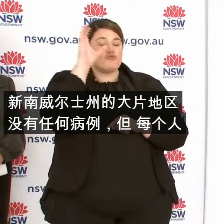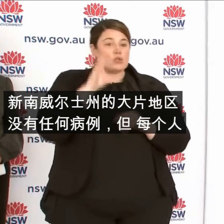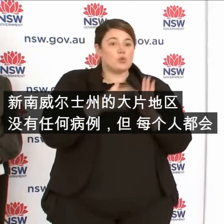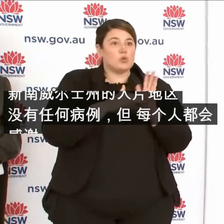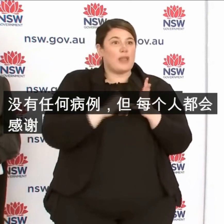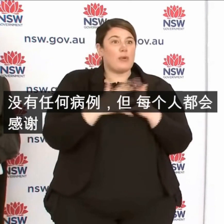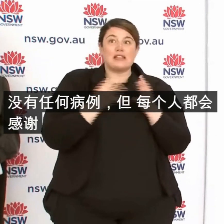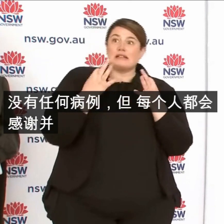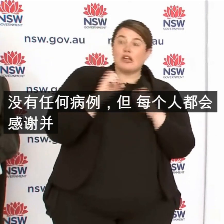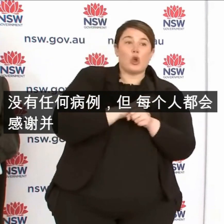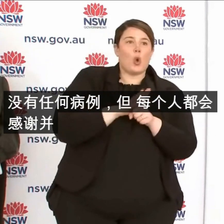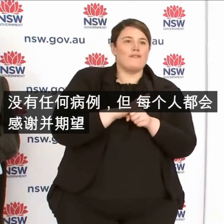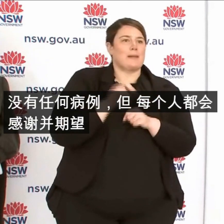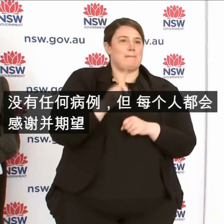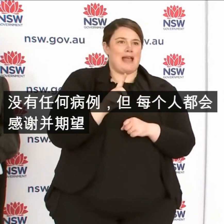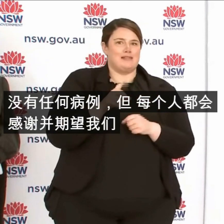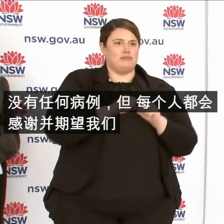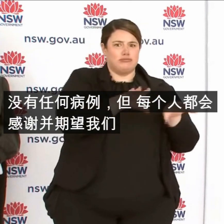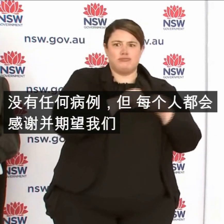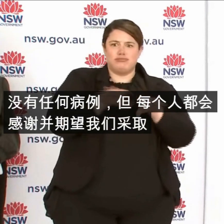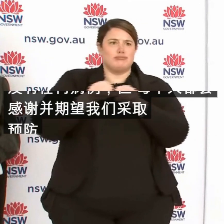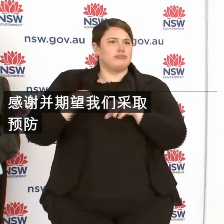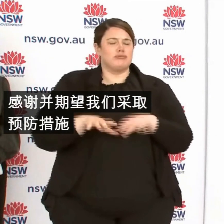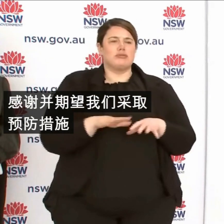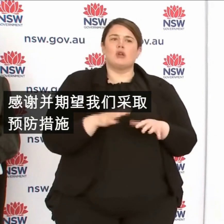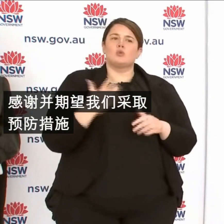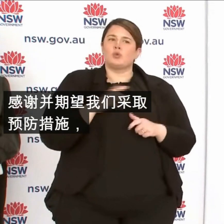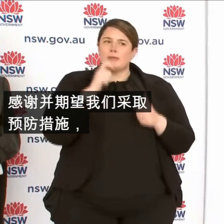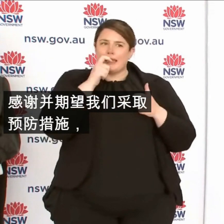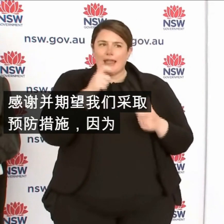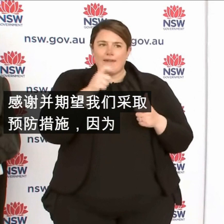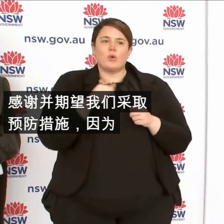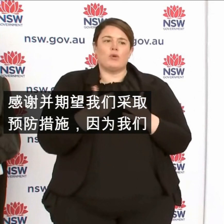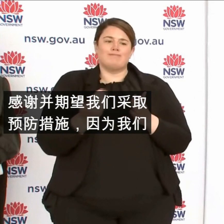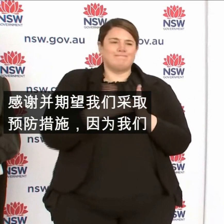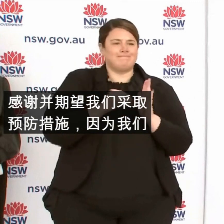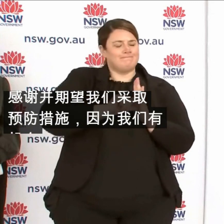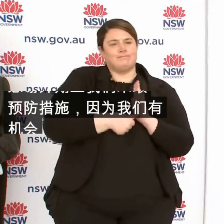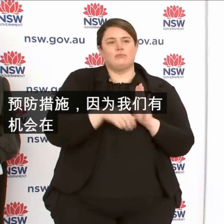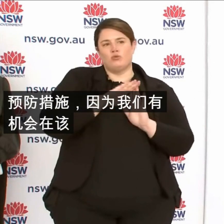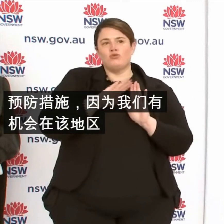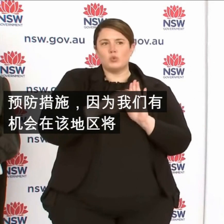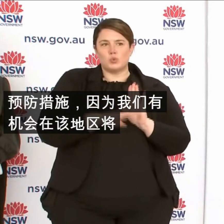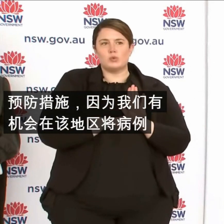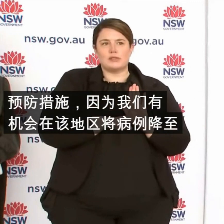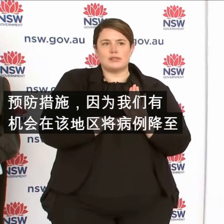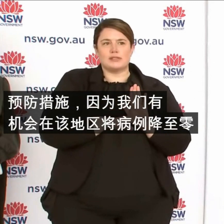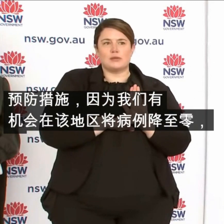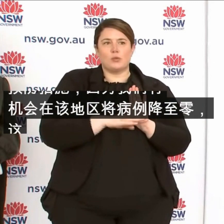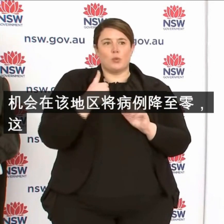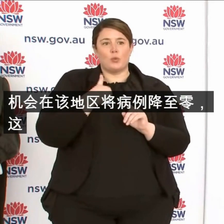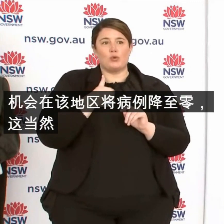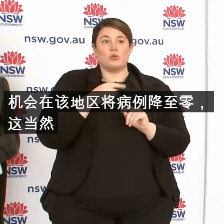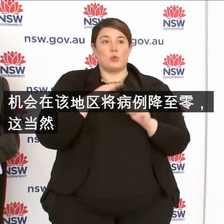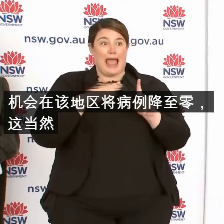but everybody would appreciate and expect us to take a precautionary response. Given we have the opportunity to get down to 0 cases